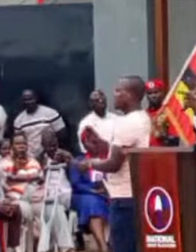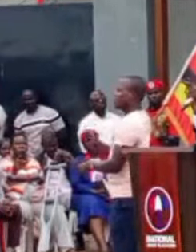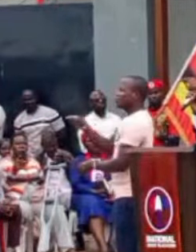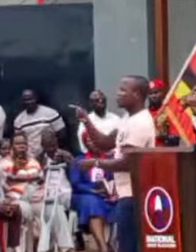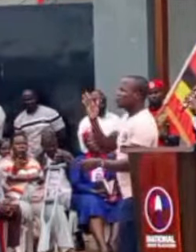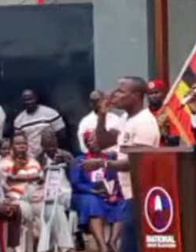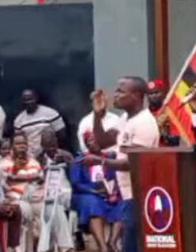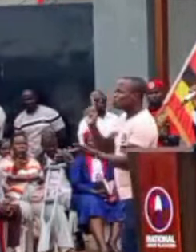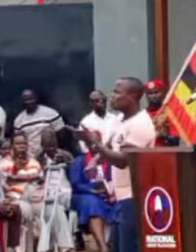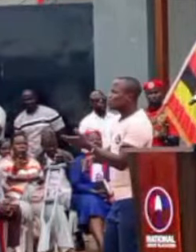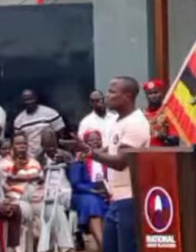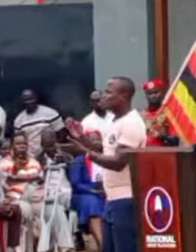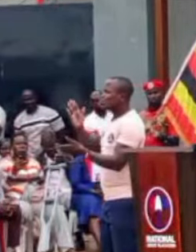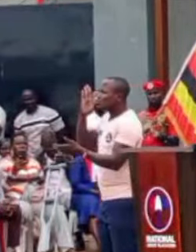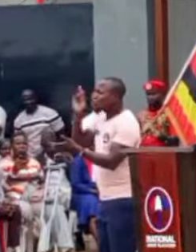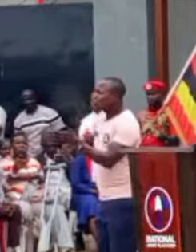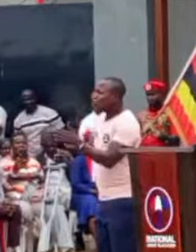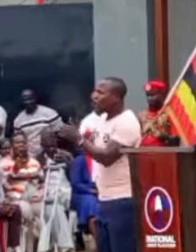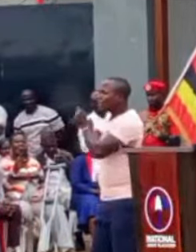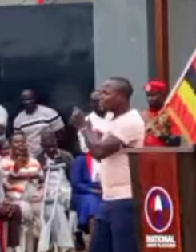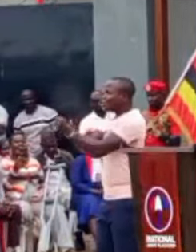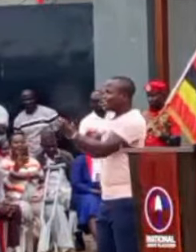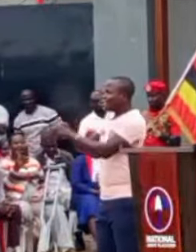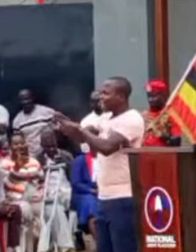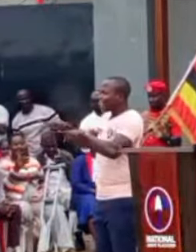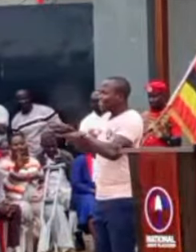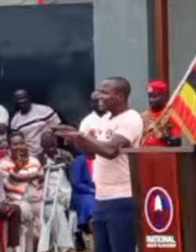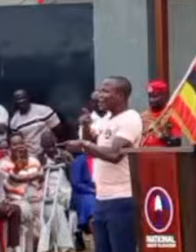nebwo omanyi okulembera kirasi nga nenobiani aliomo